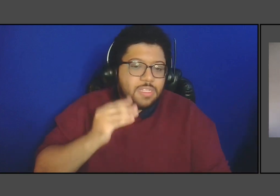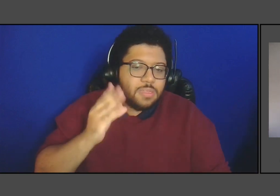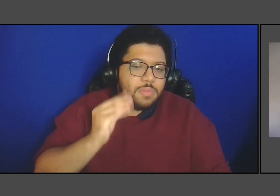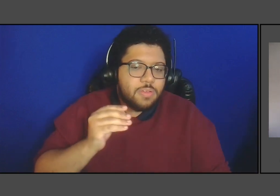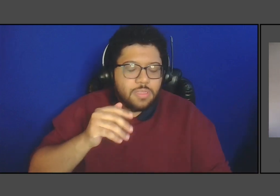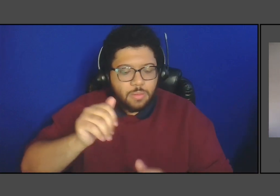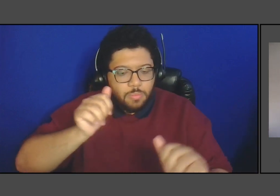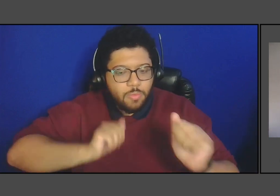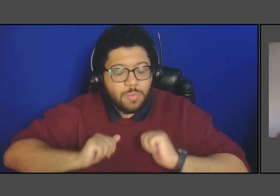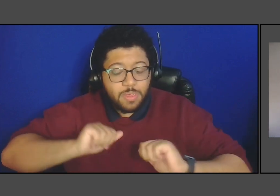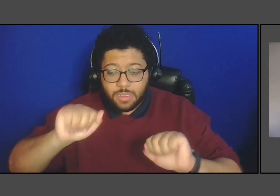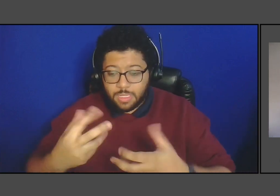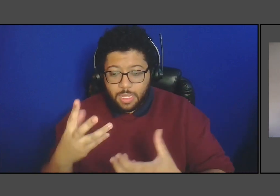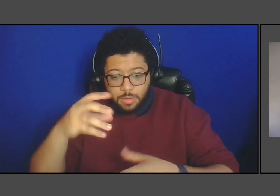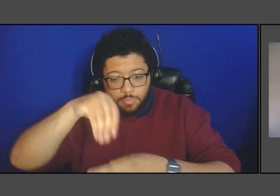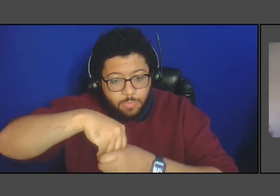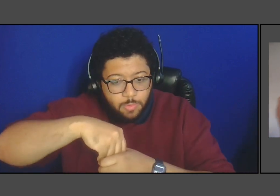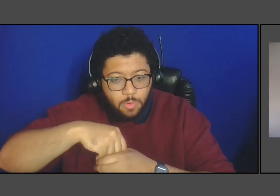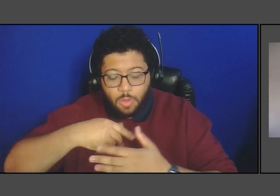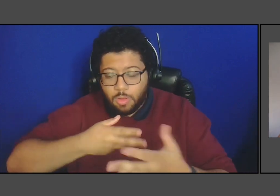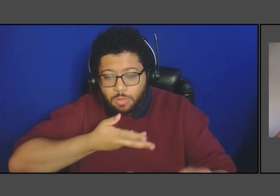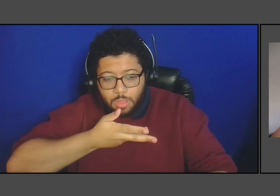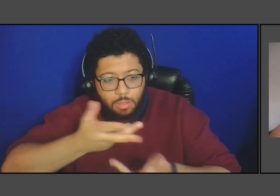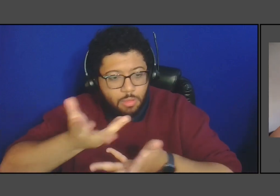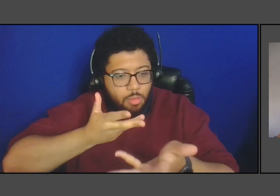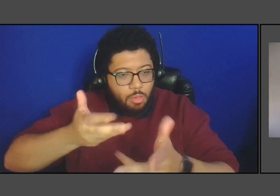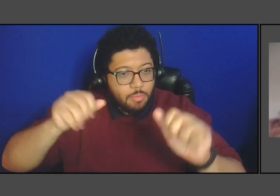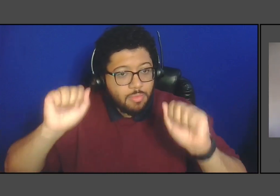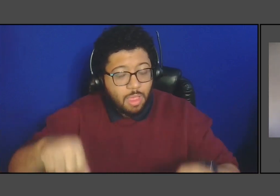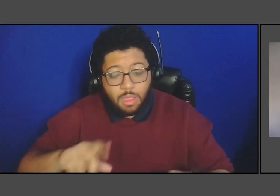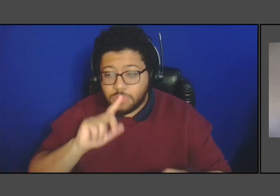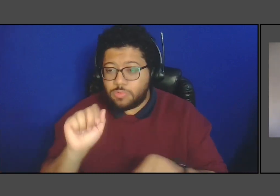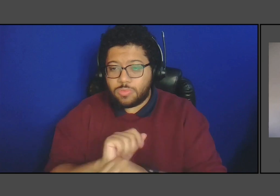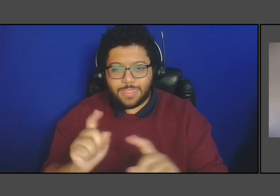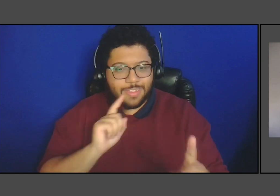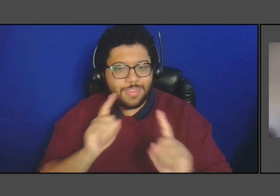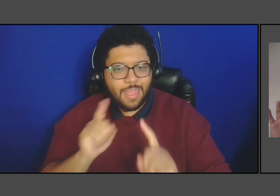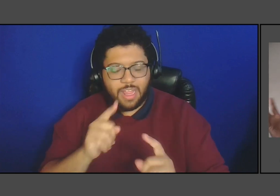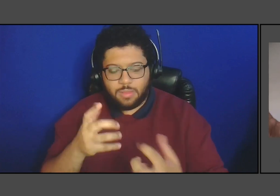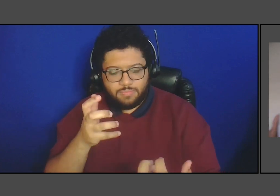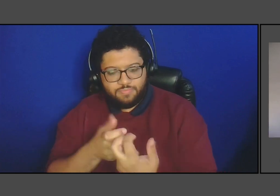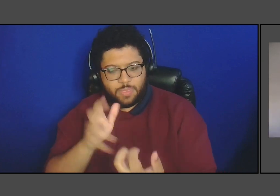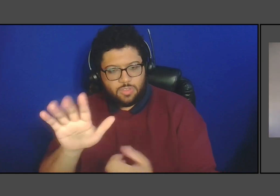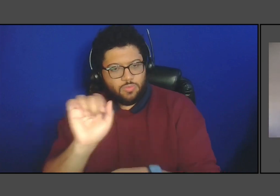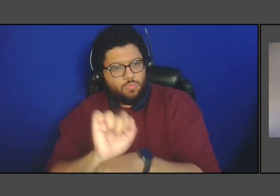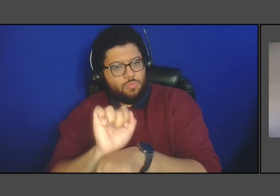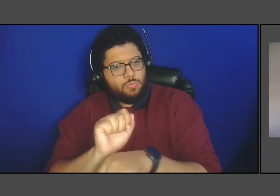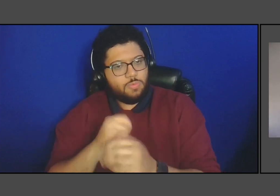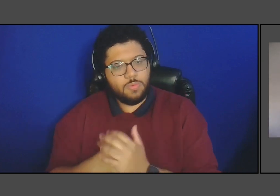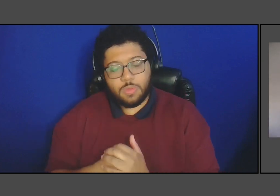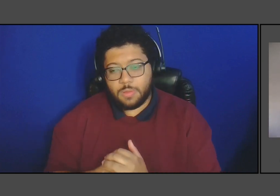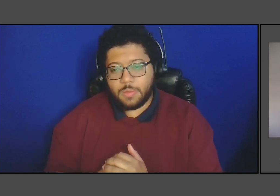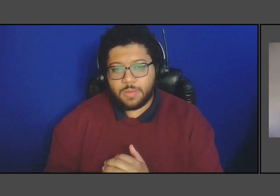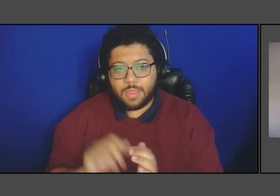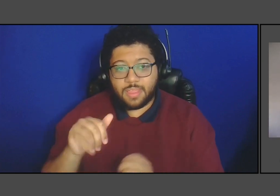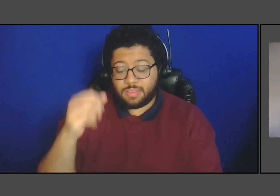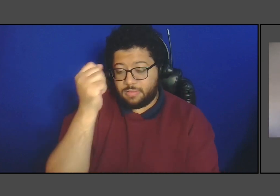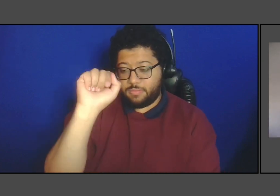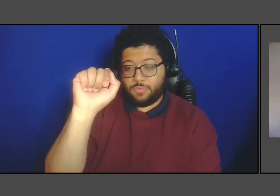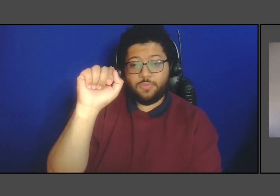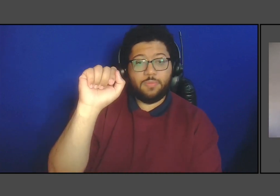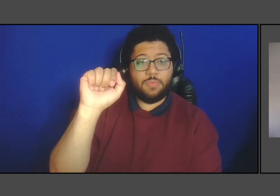speak back. It's really a dialogue that he creates with his work, and the movement is really